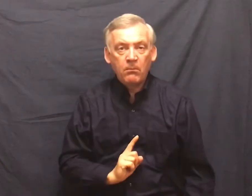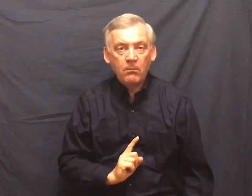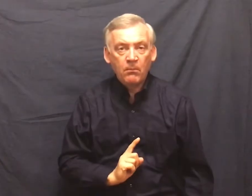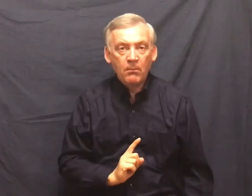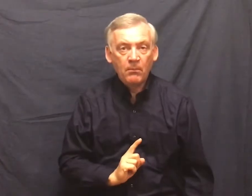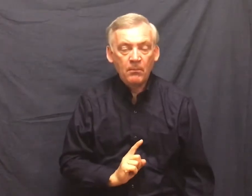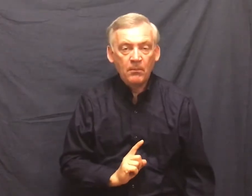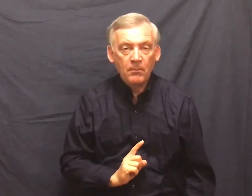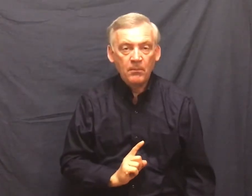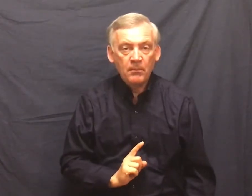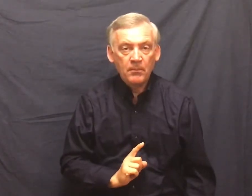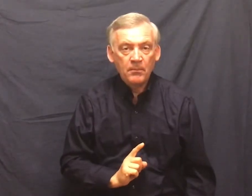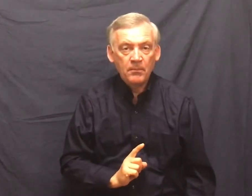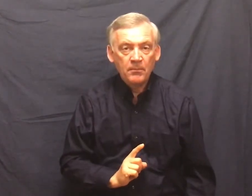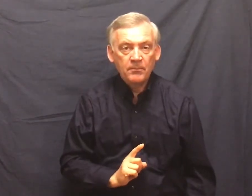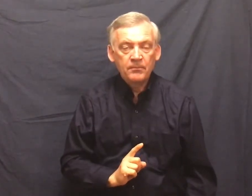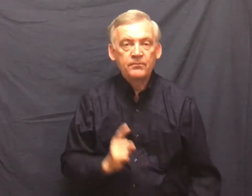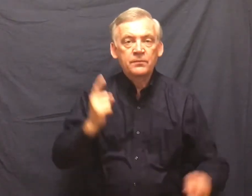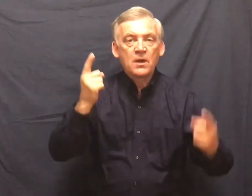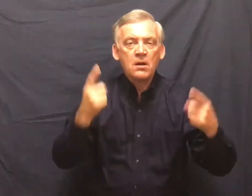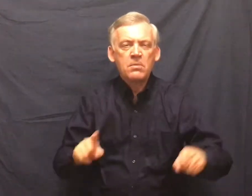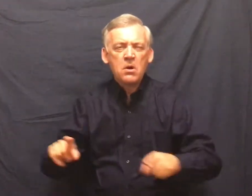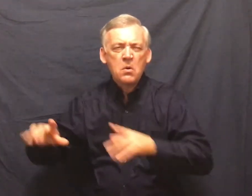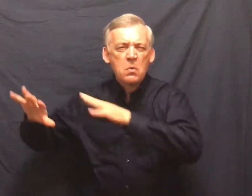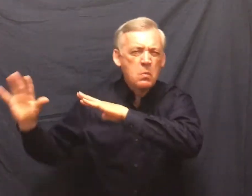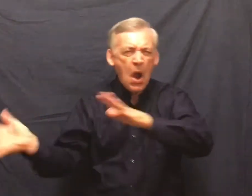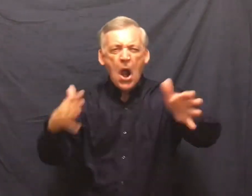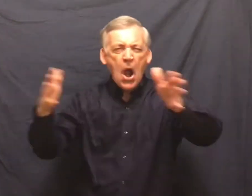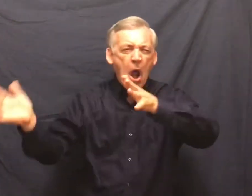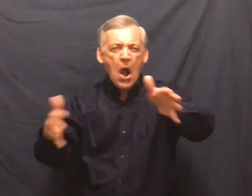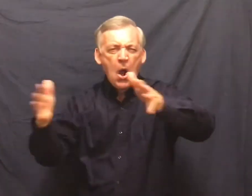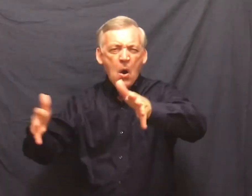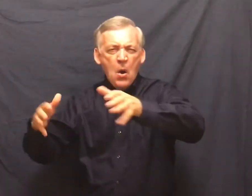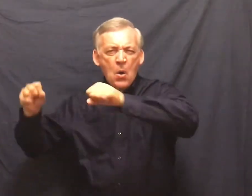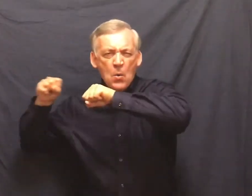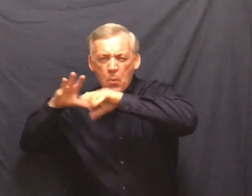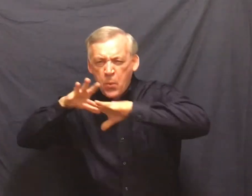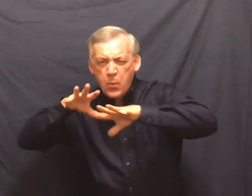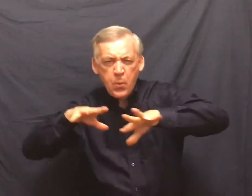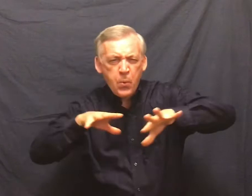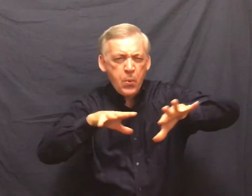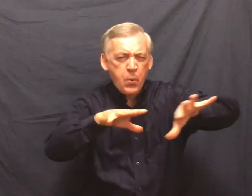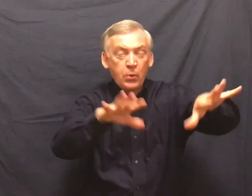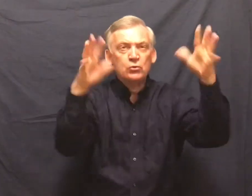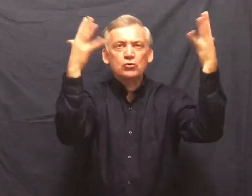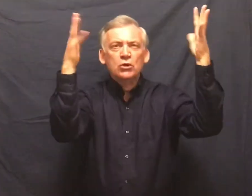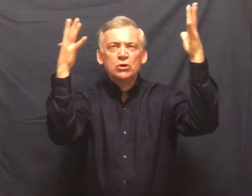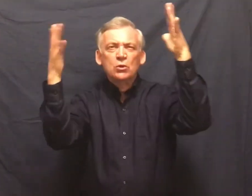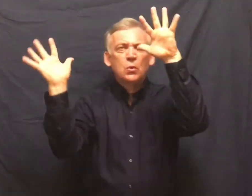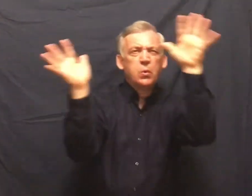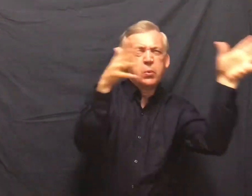A far rush of wind sounded, and a gust drove through the tops of the trees like a wave.